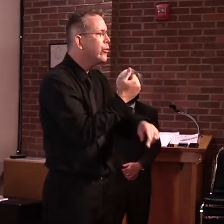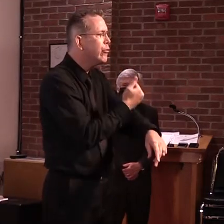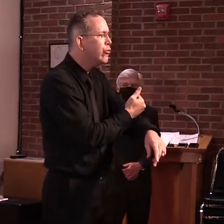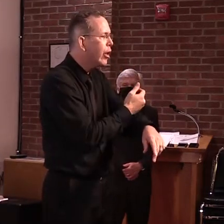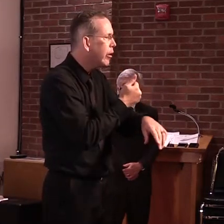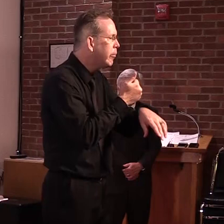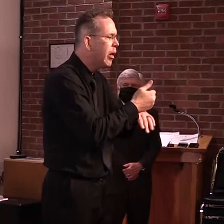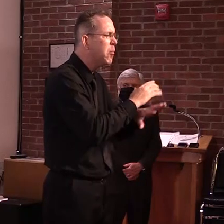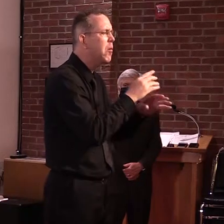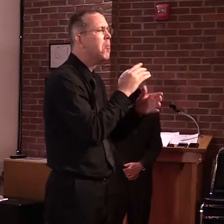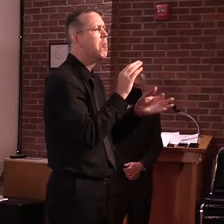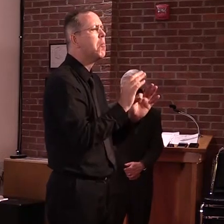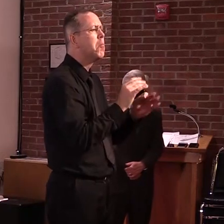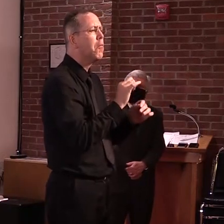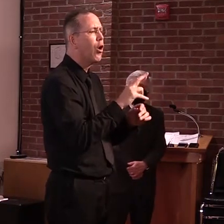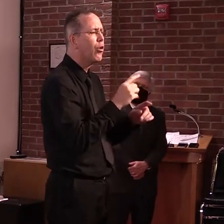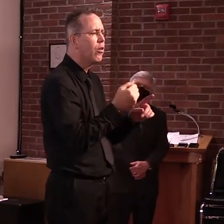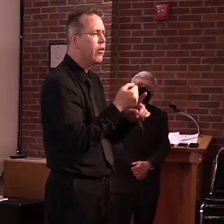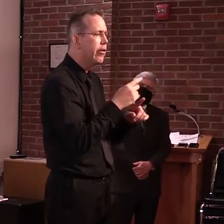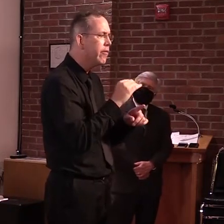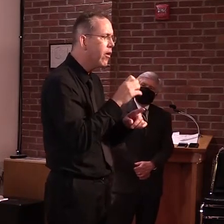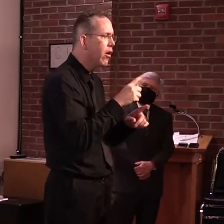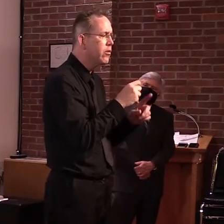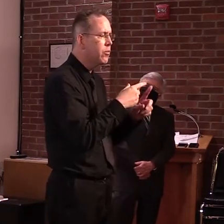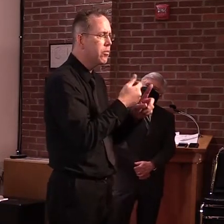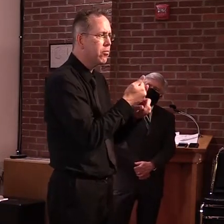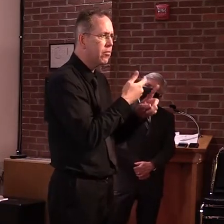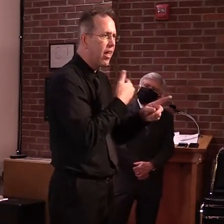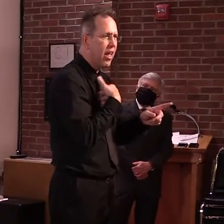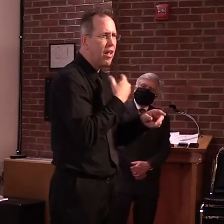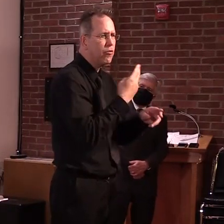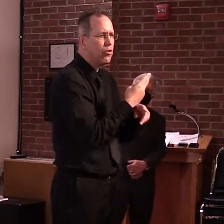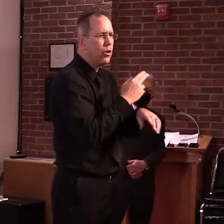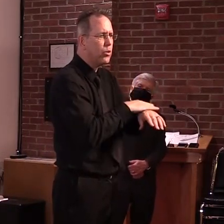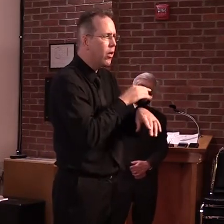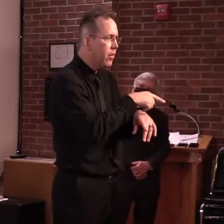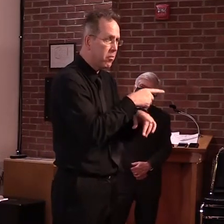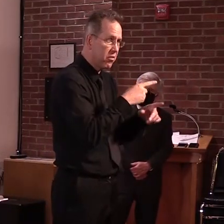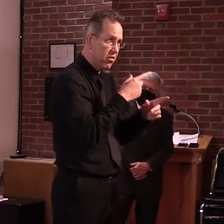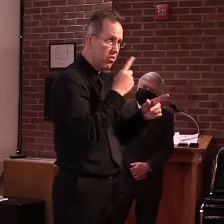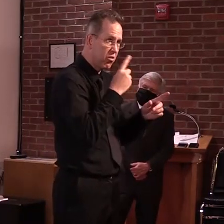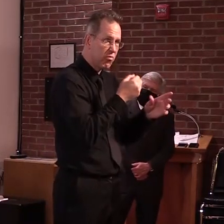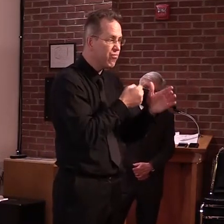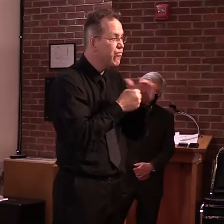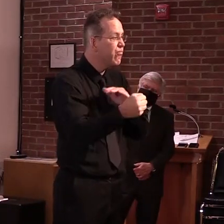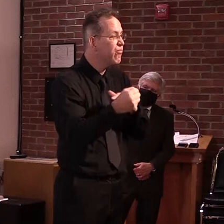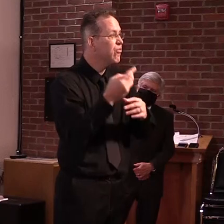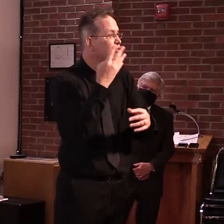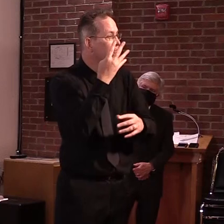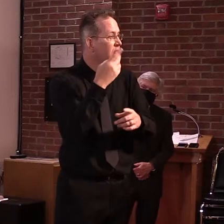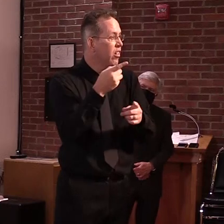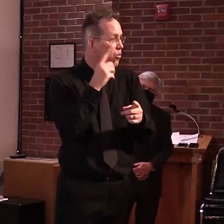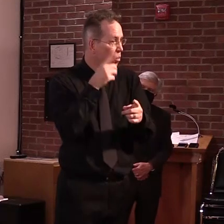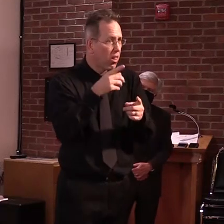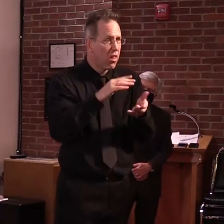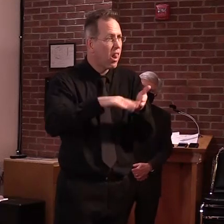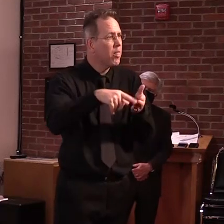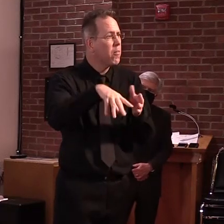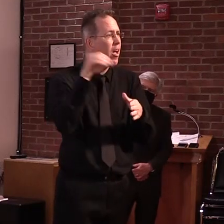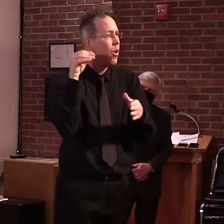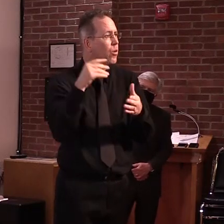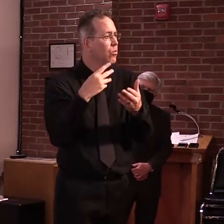with the legislature as we speak on a justice reinvestment program, so we'll be